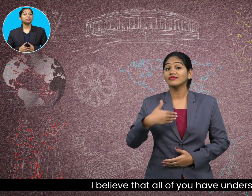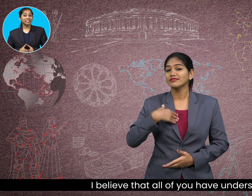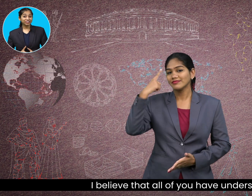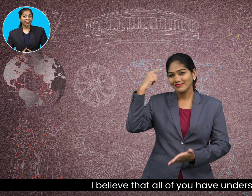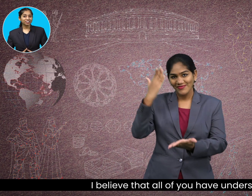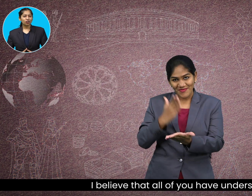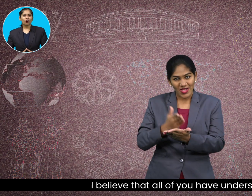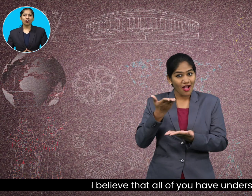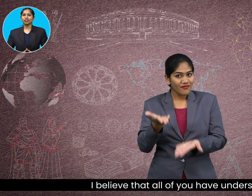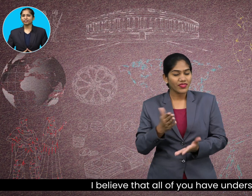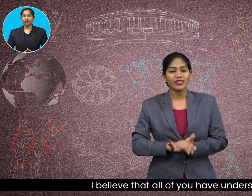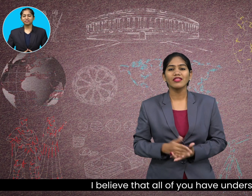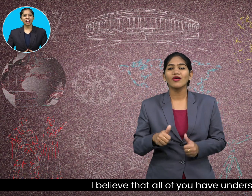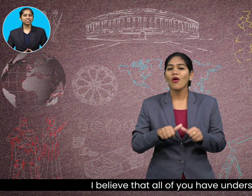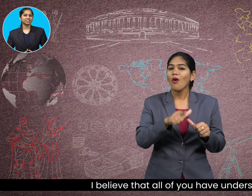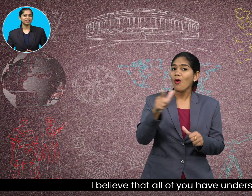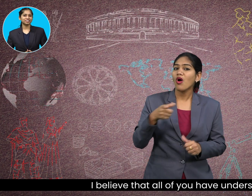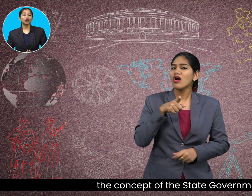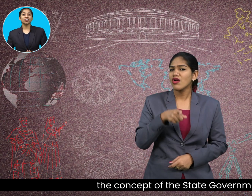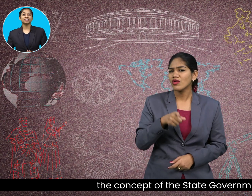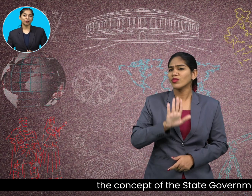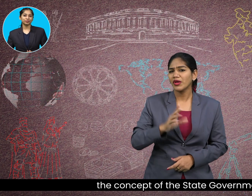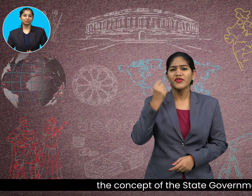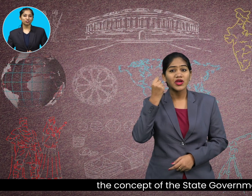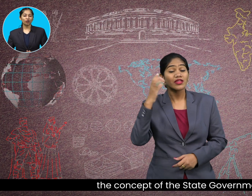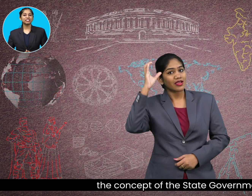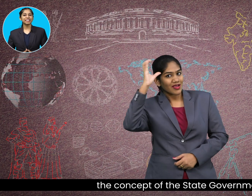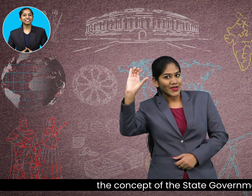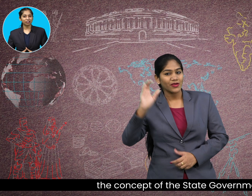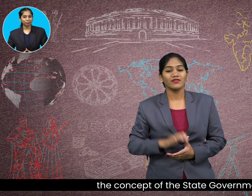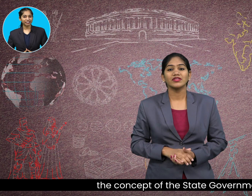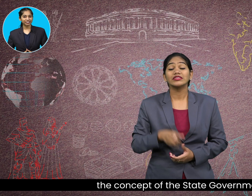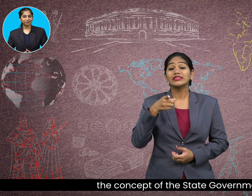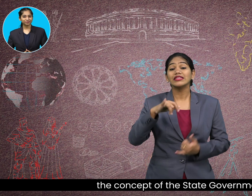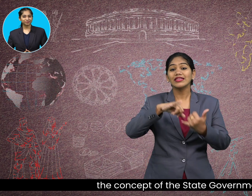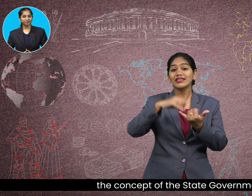I believe that all of you have understood the concept of the state